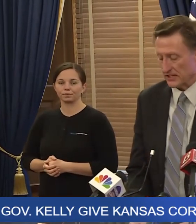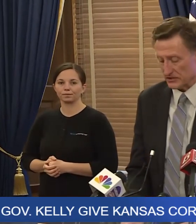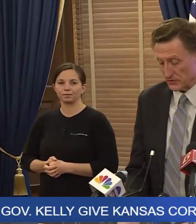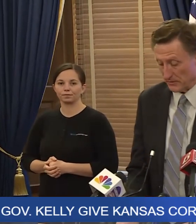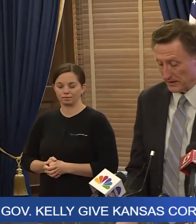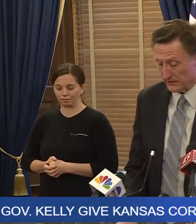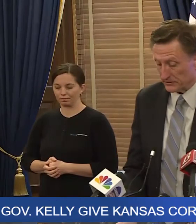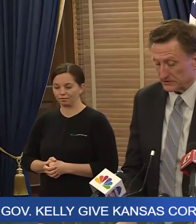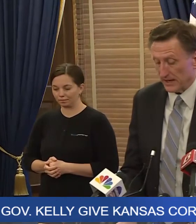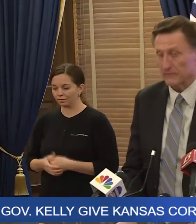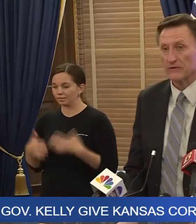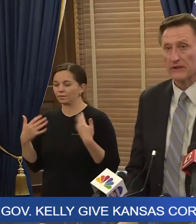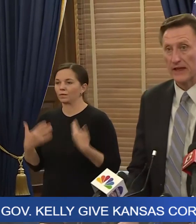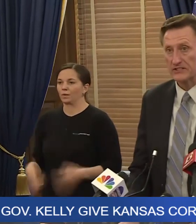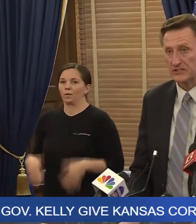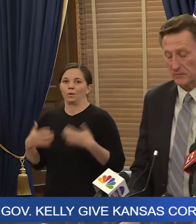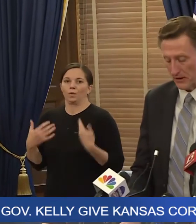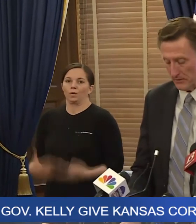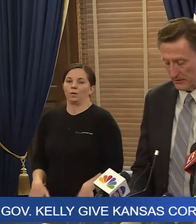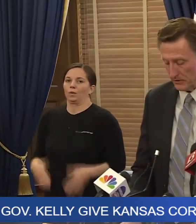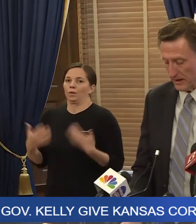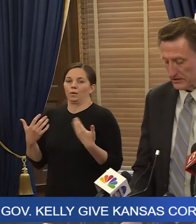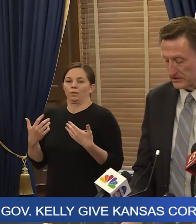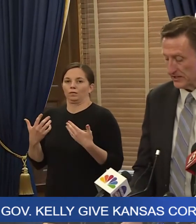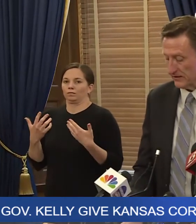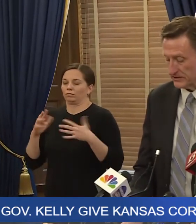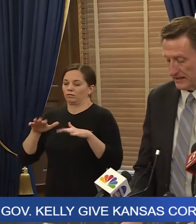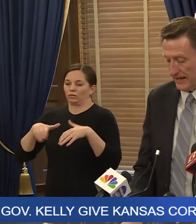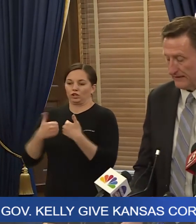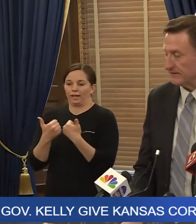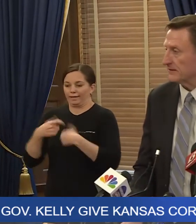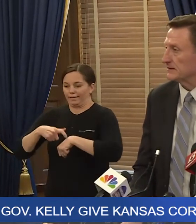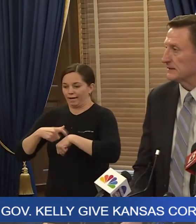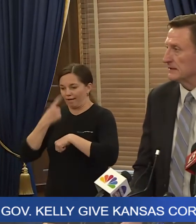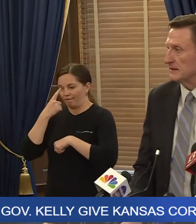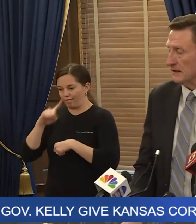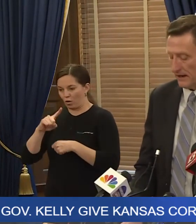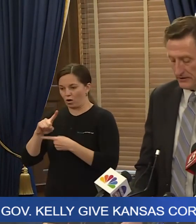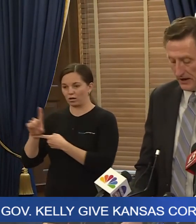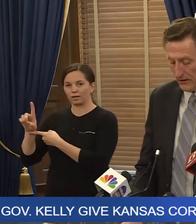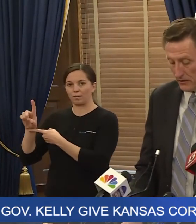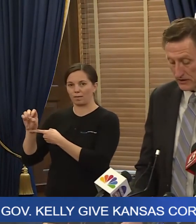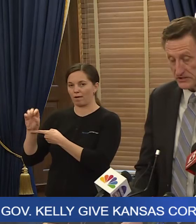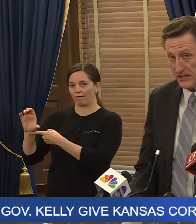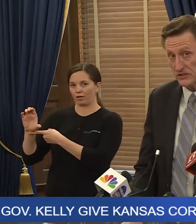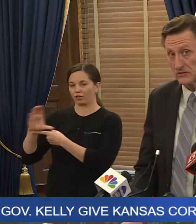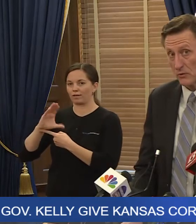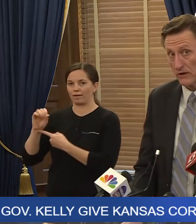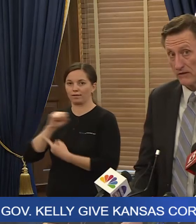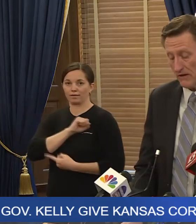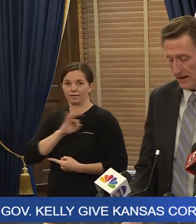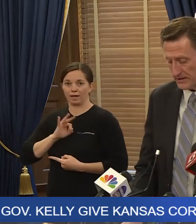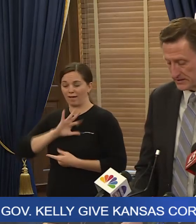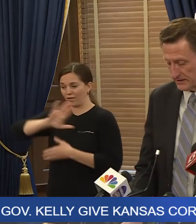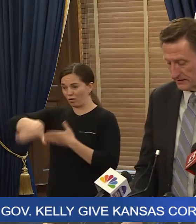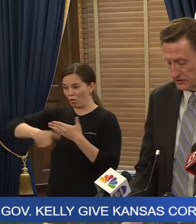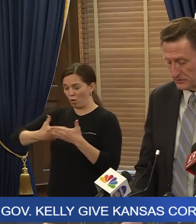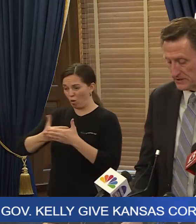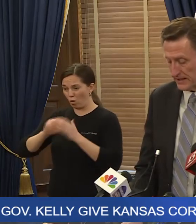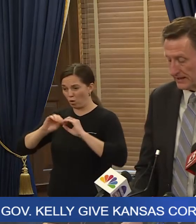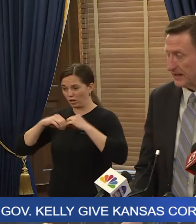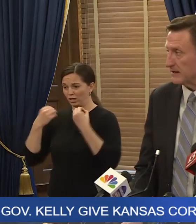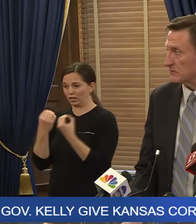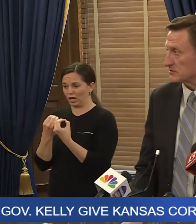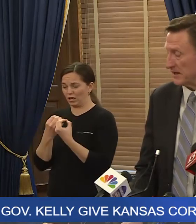This is an extremely difficult time for the Kansas Department of Corrections and our staff. Our entire organization is mourning the loss of